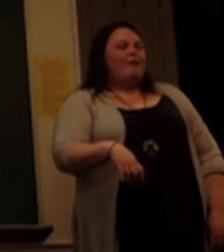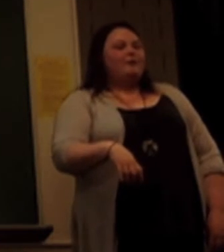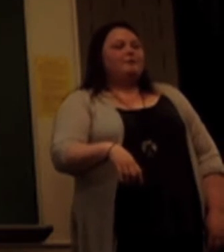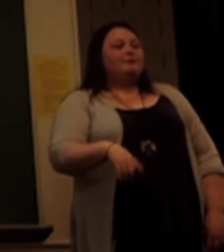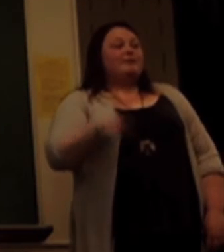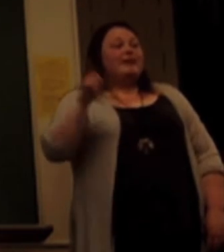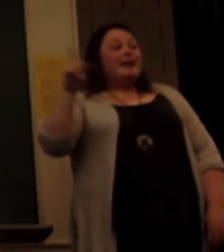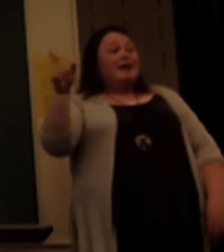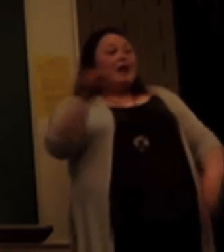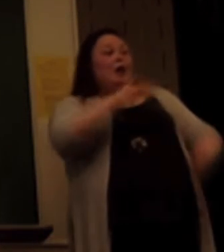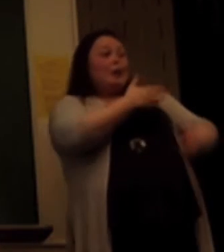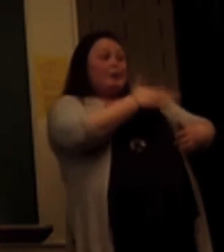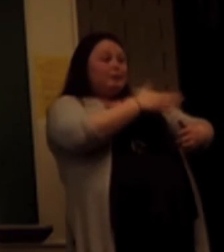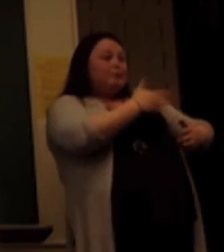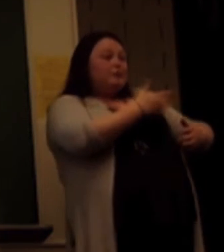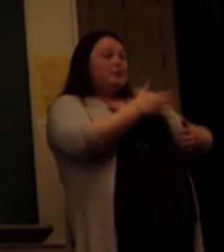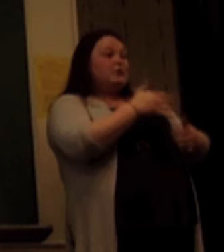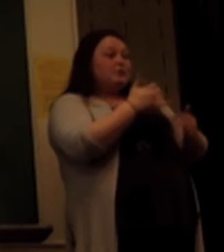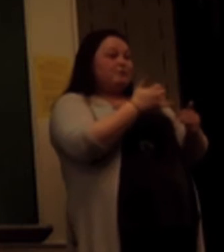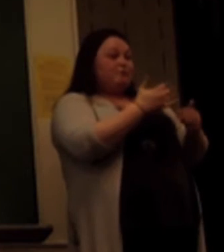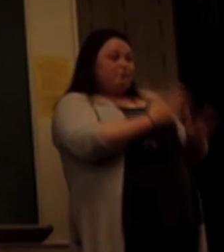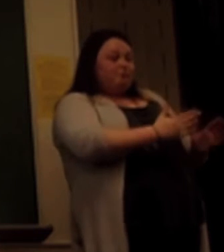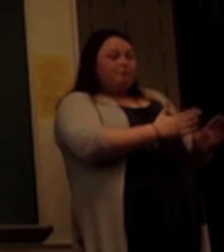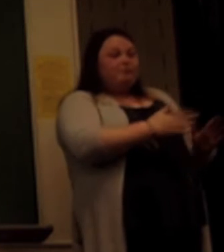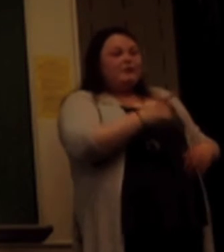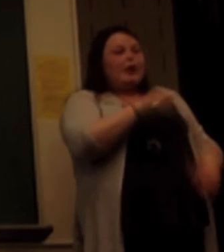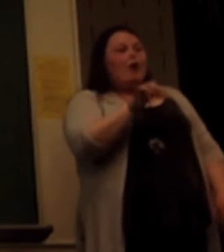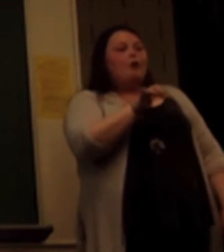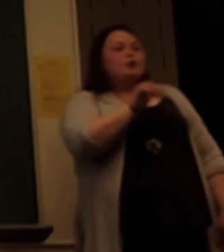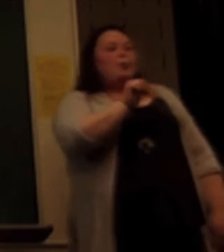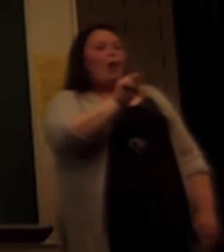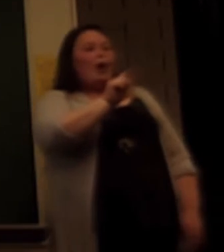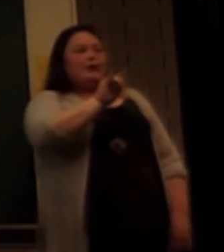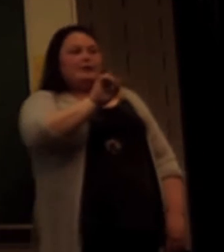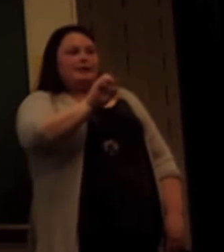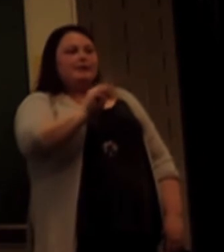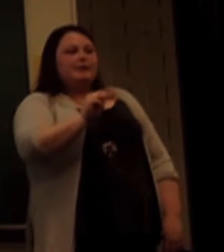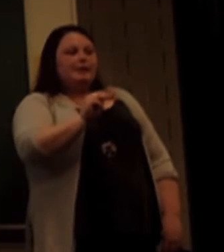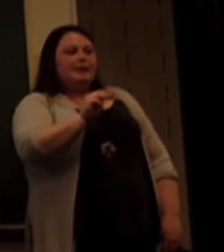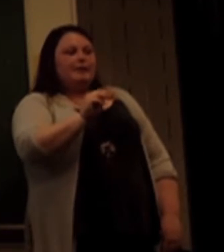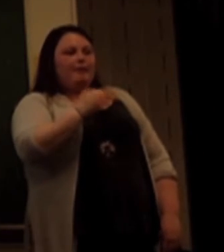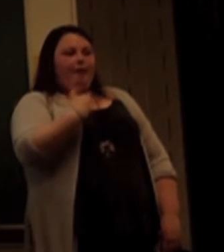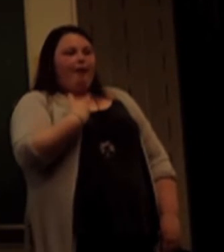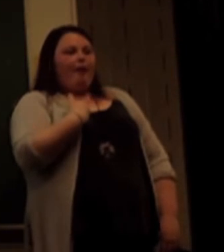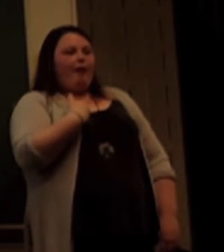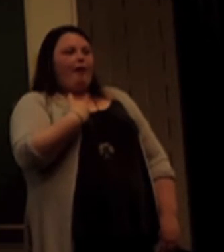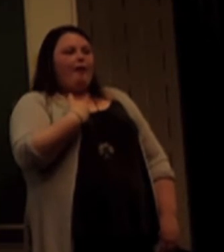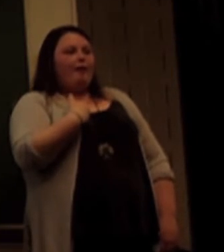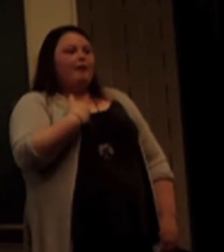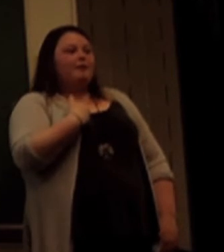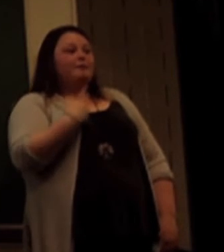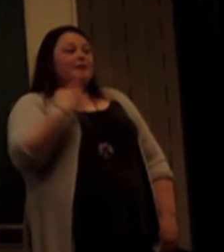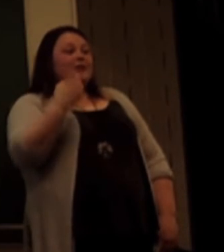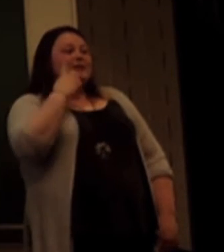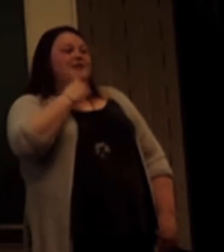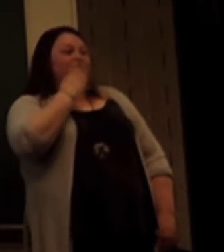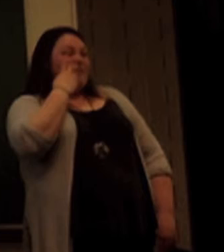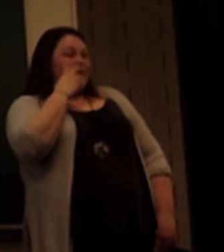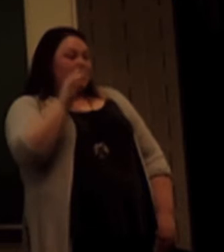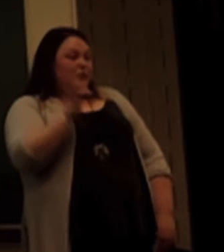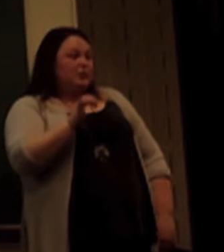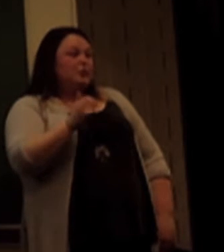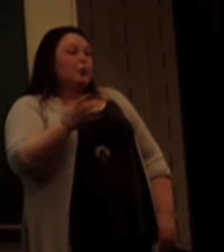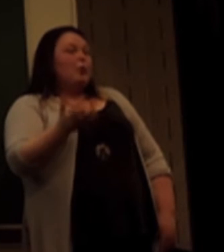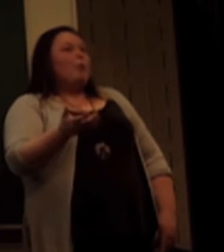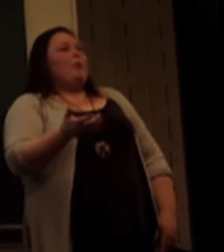has autism. He is deaf and he's legally blind. So he in himself is a challenging person to interpret